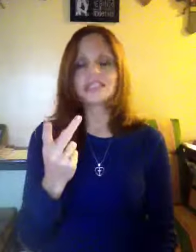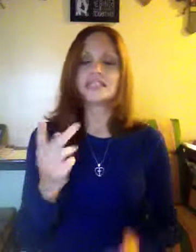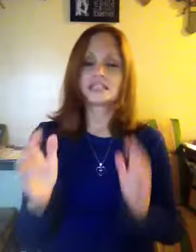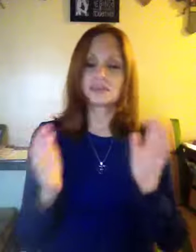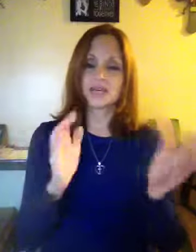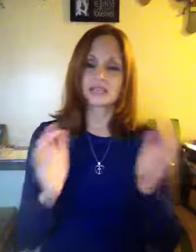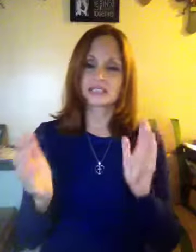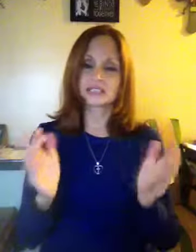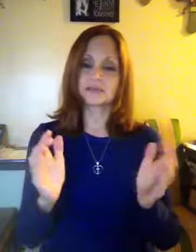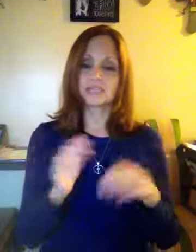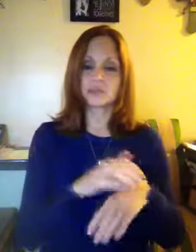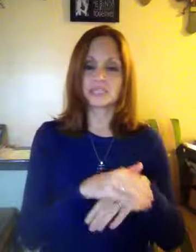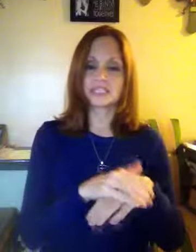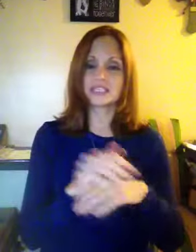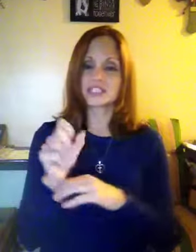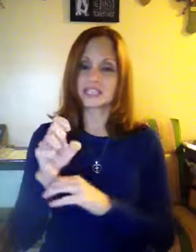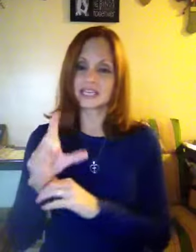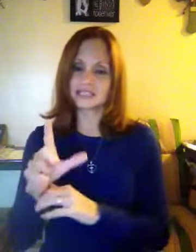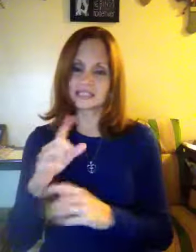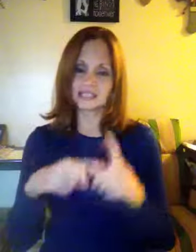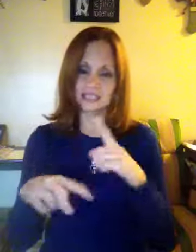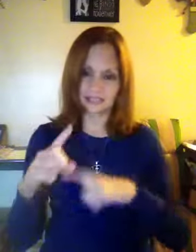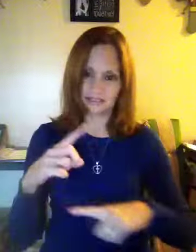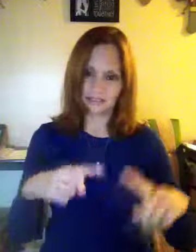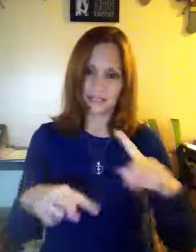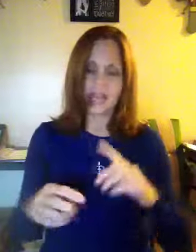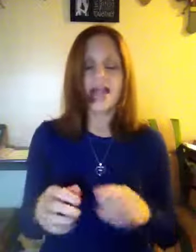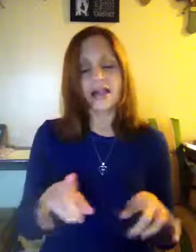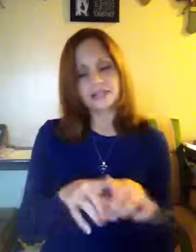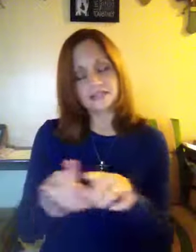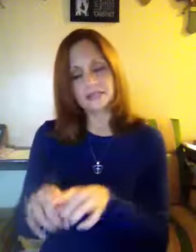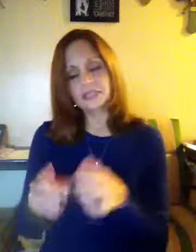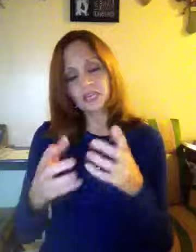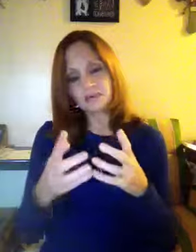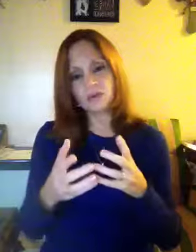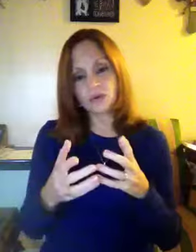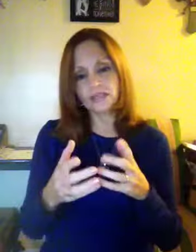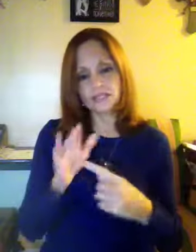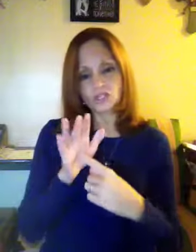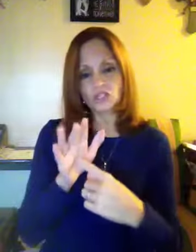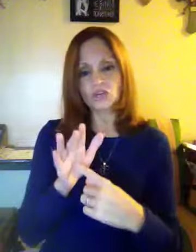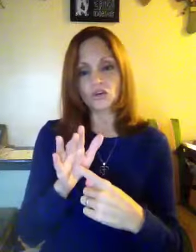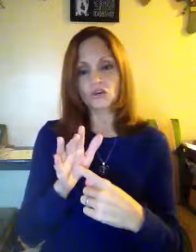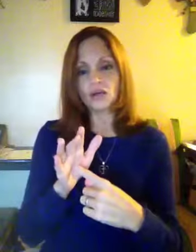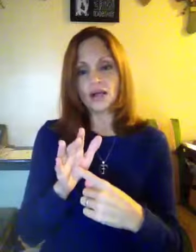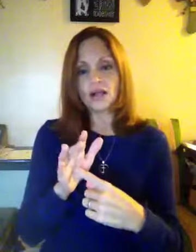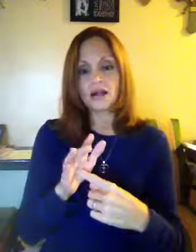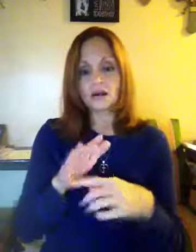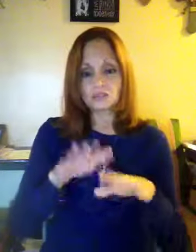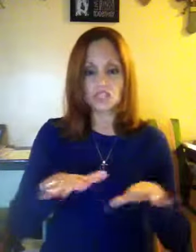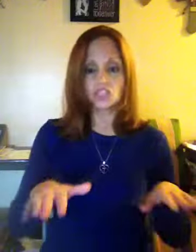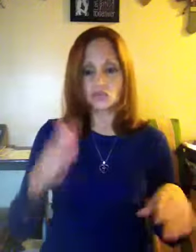the comparison between English and ASL science. And at the same time, I want to show children